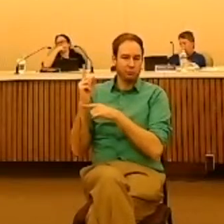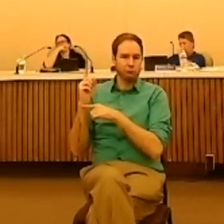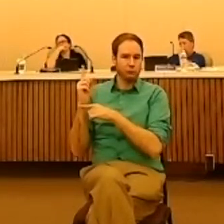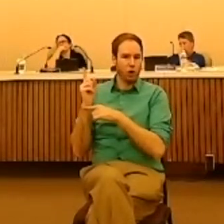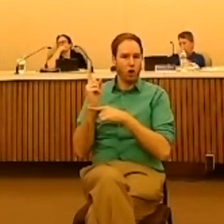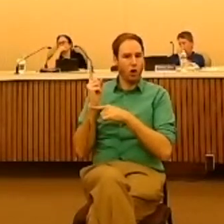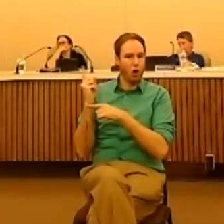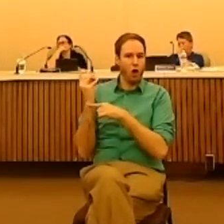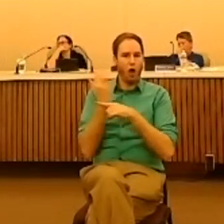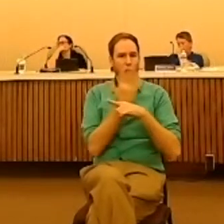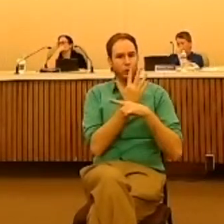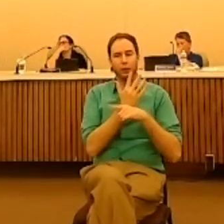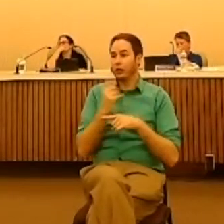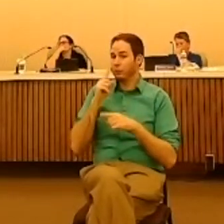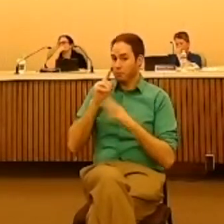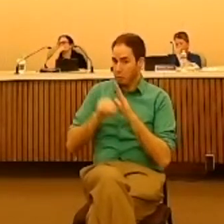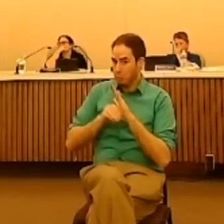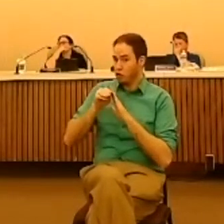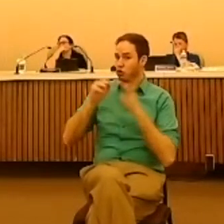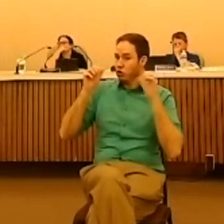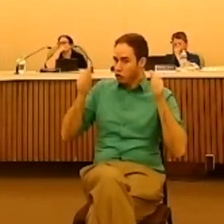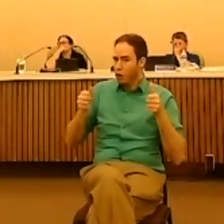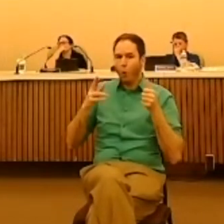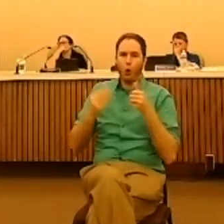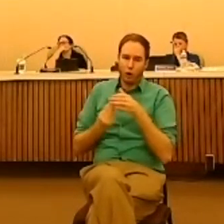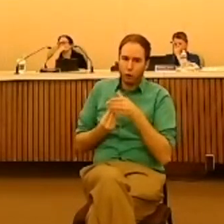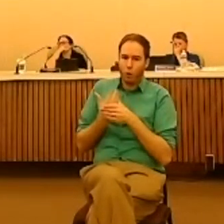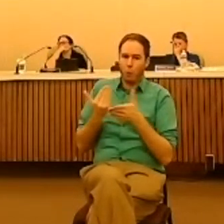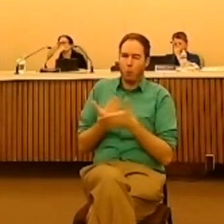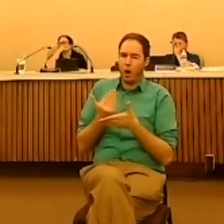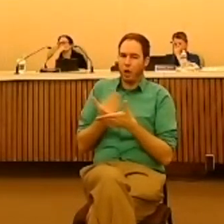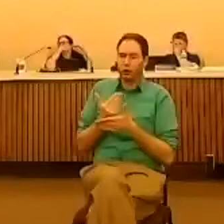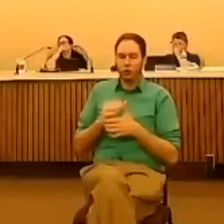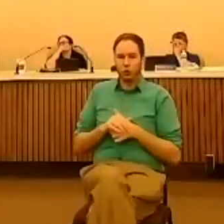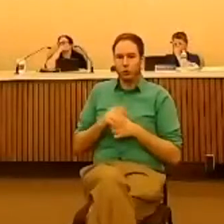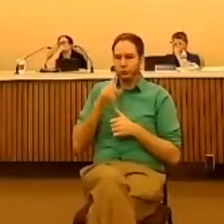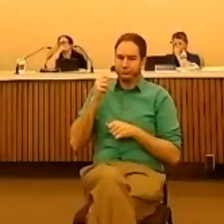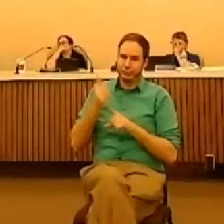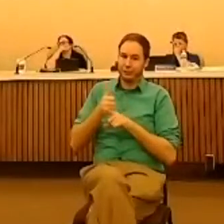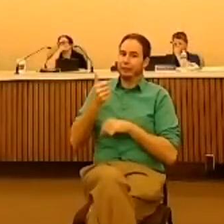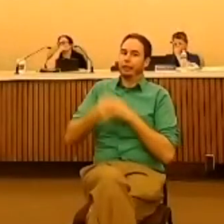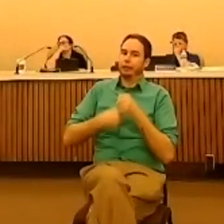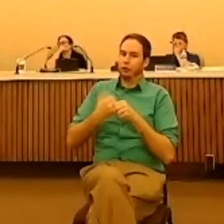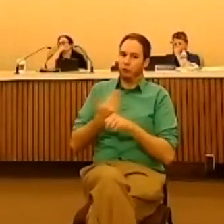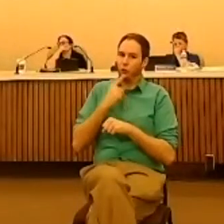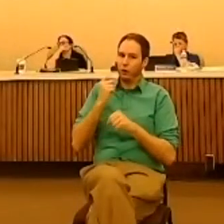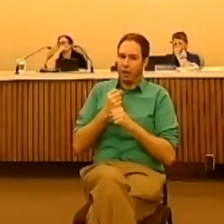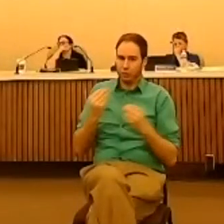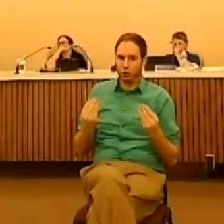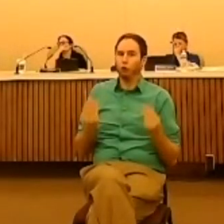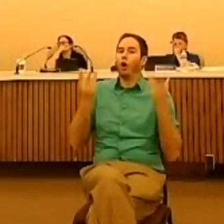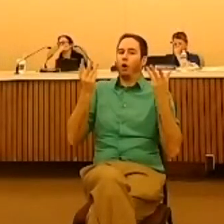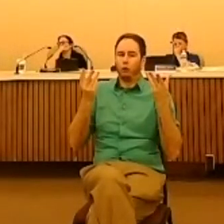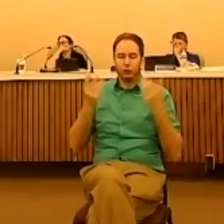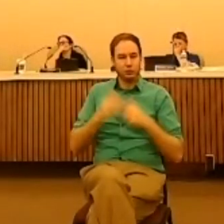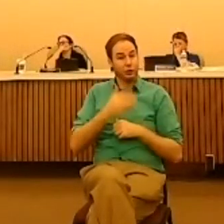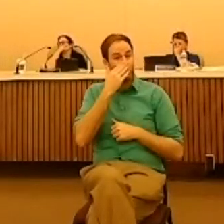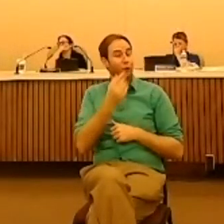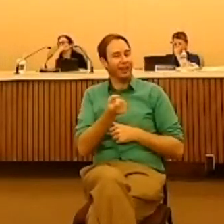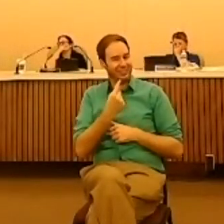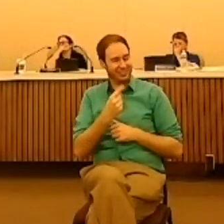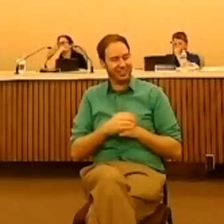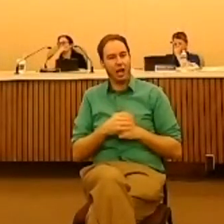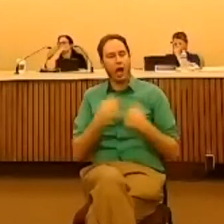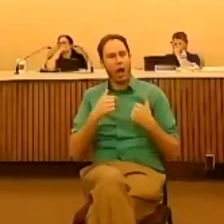So you're looking at putting like mature trees in there, or you're looking at growing trees where it's gonna take 10 years before Yeah. this is existent? Good question.